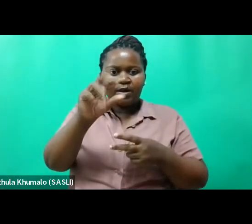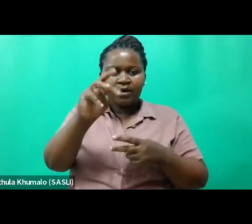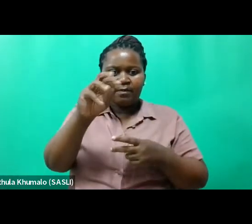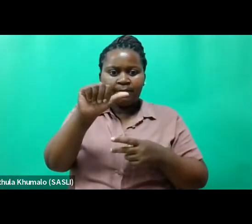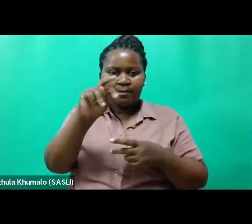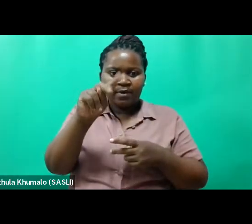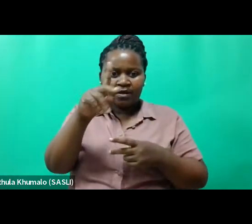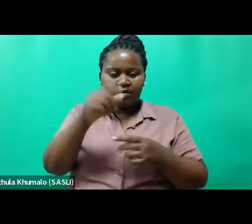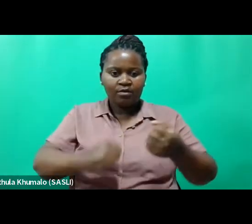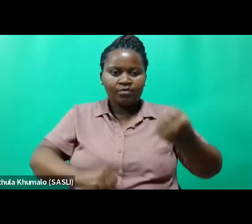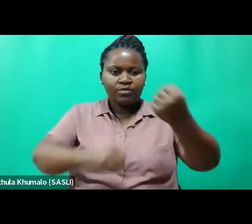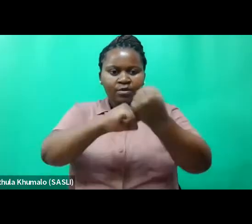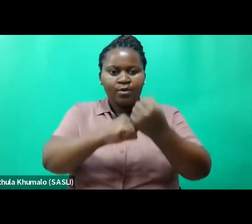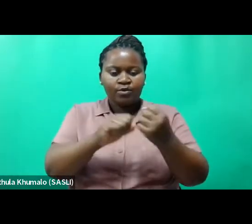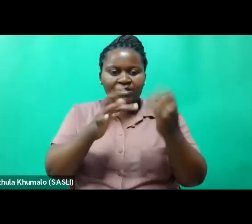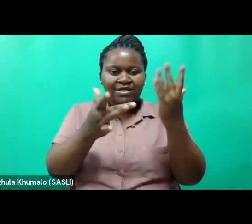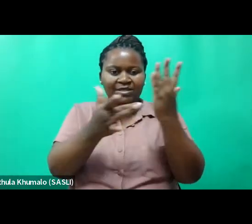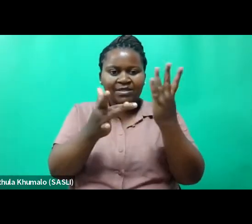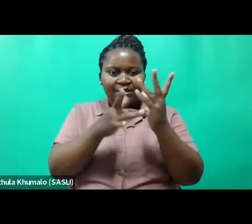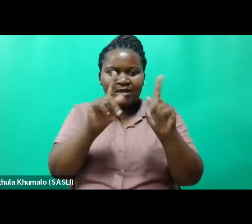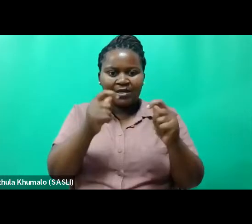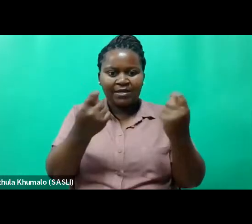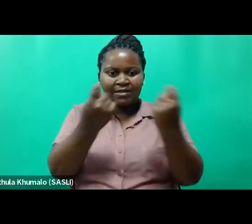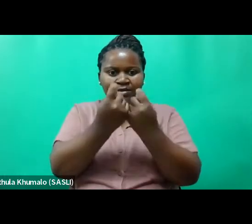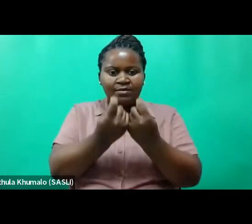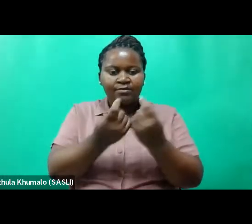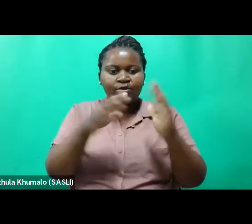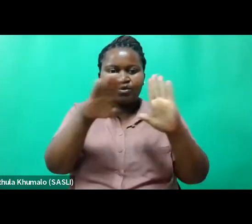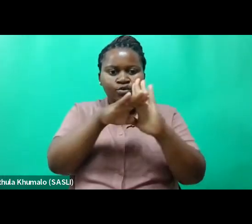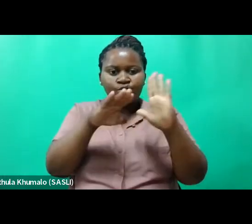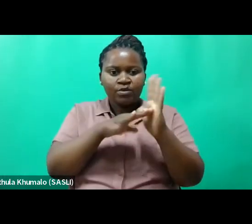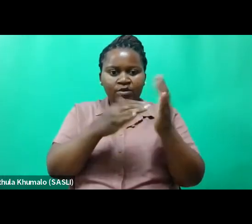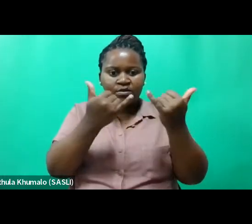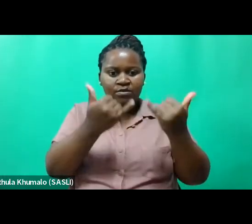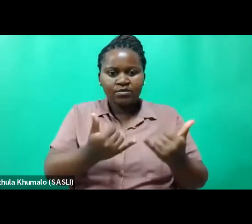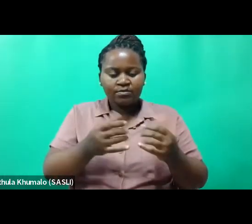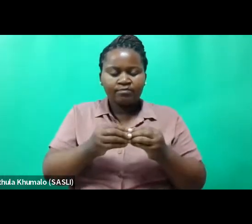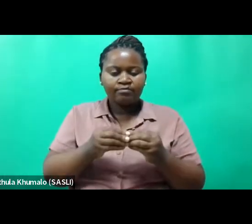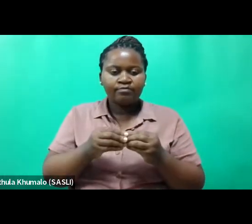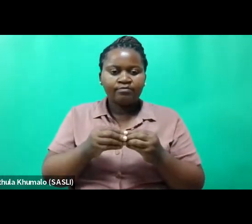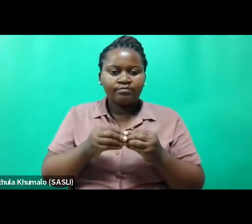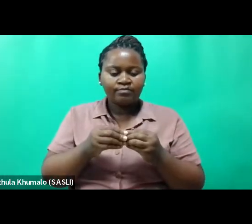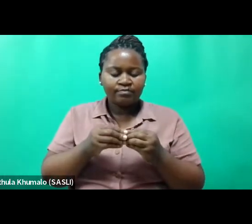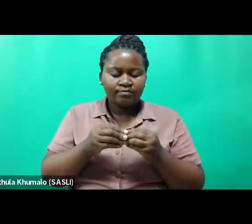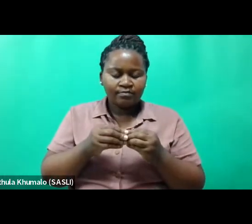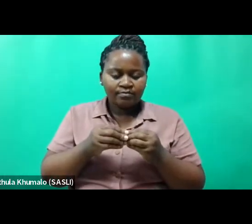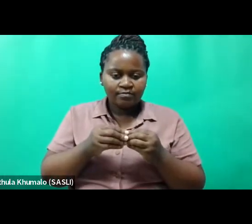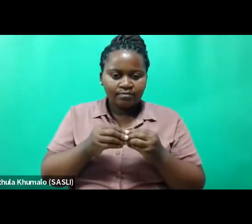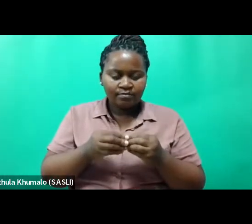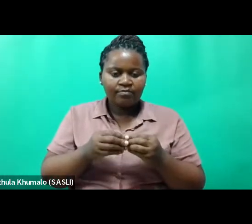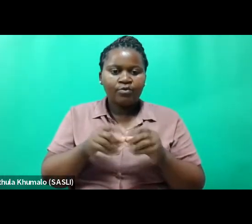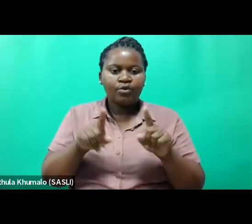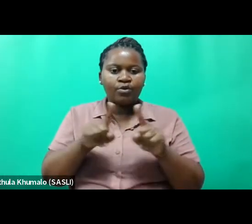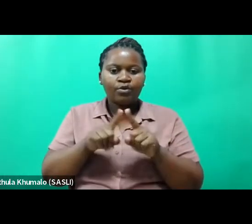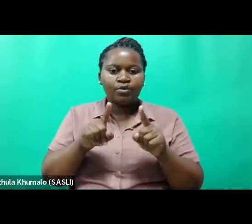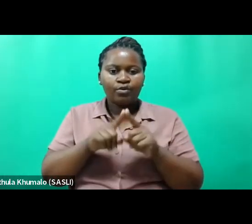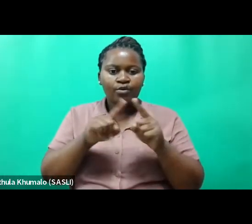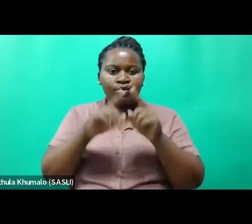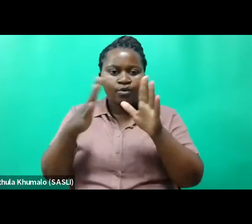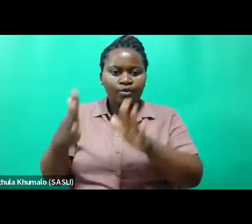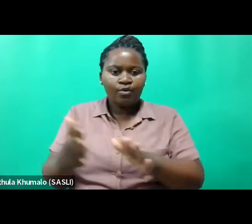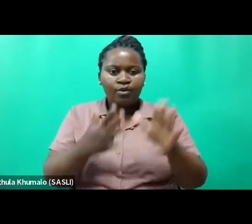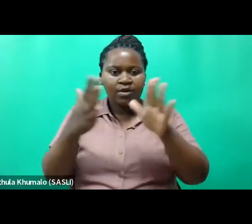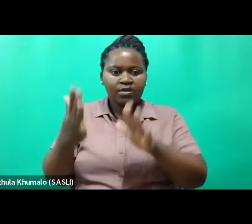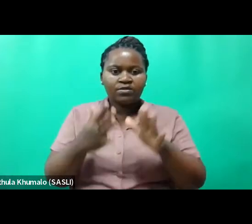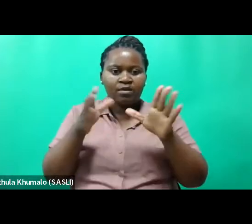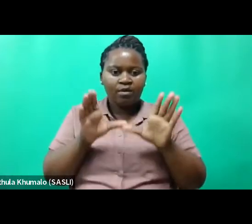today's program. And lastly, but by no means least, the incredible organizing committee